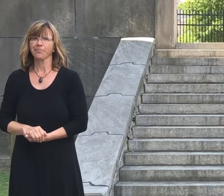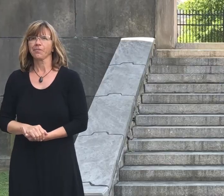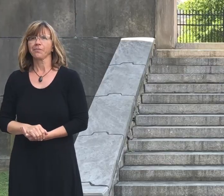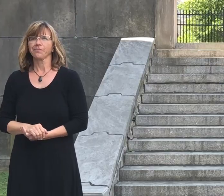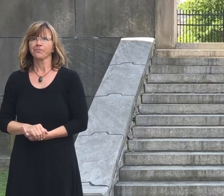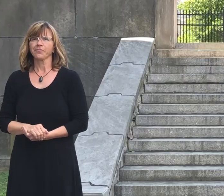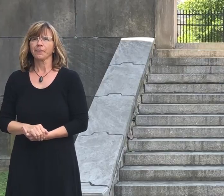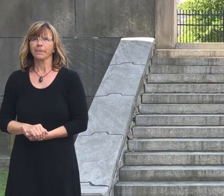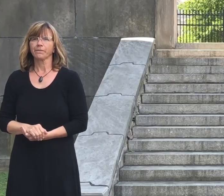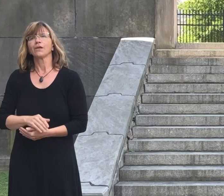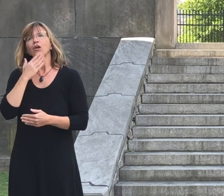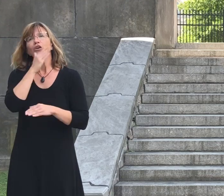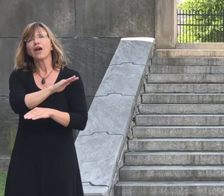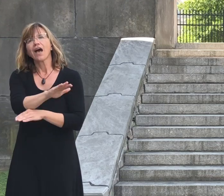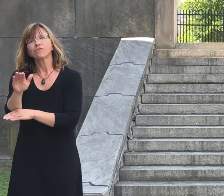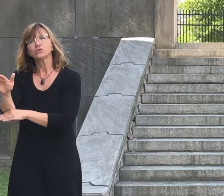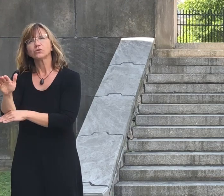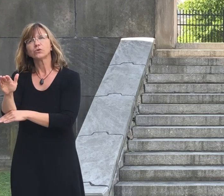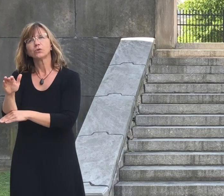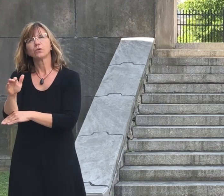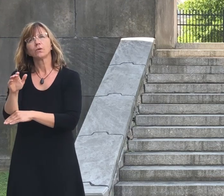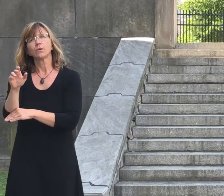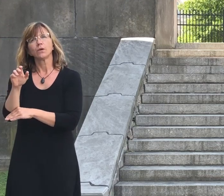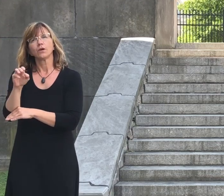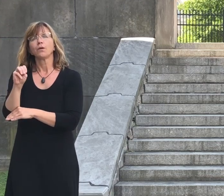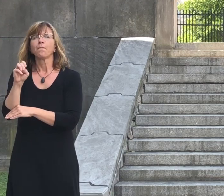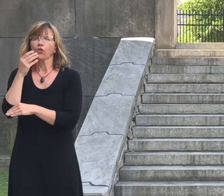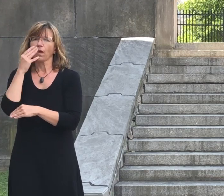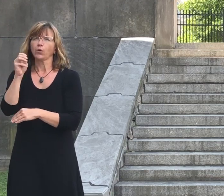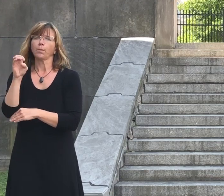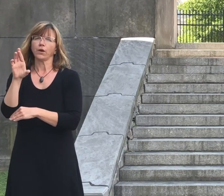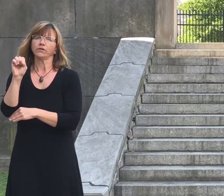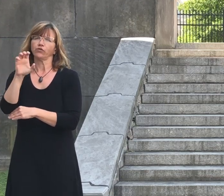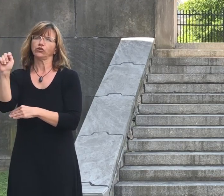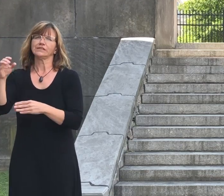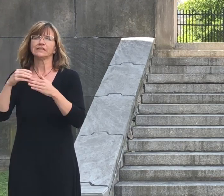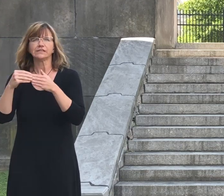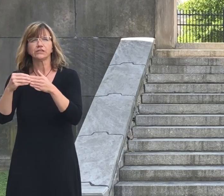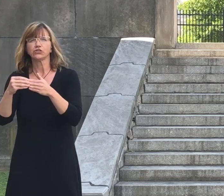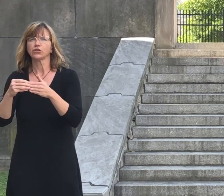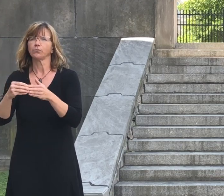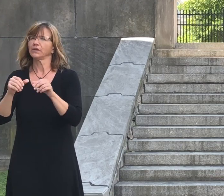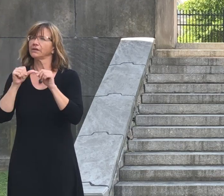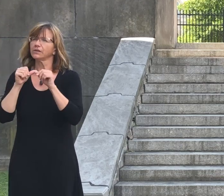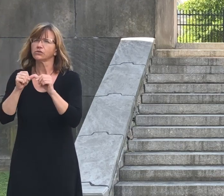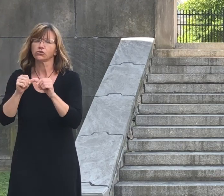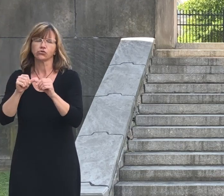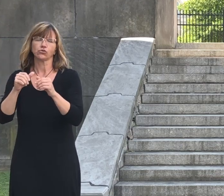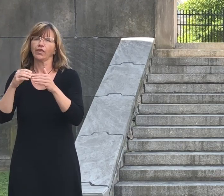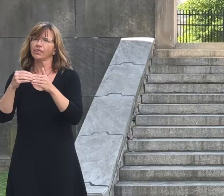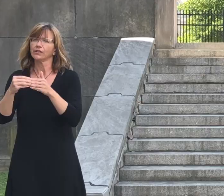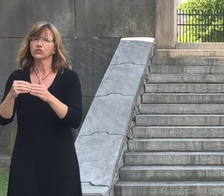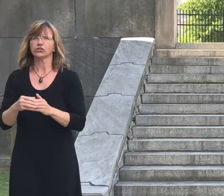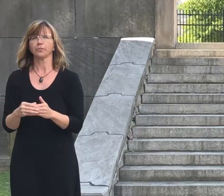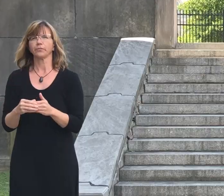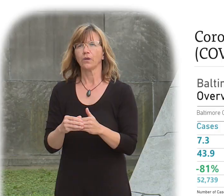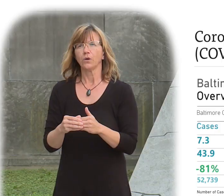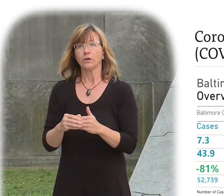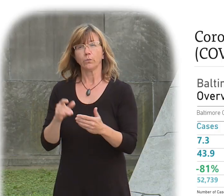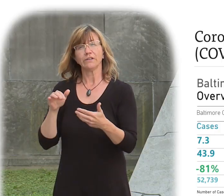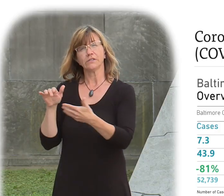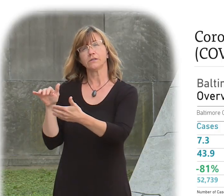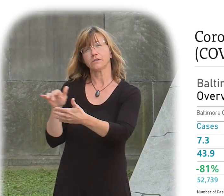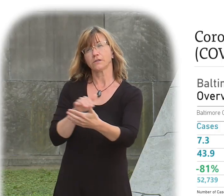Good afternoon, and thank you, Mayor Scott, for your continued and steady leadership. To review our latest case data, we continue to see